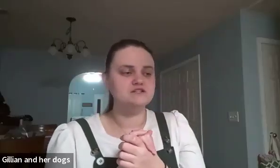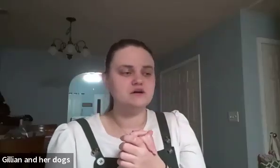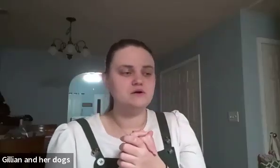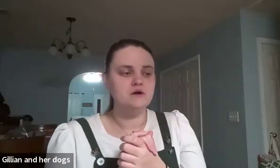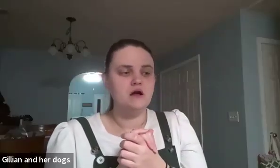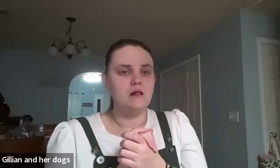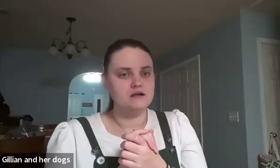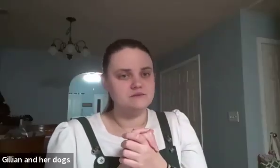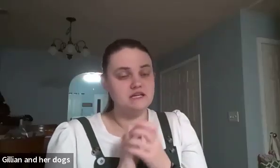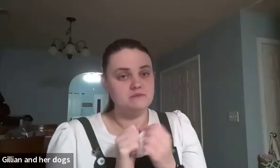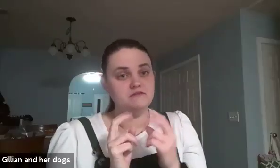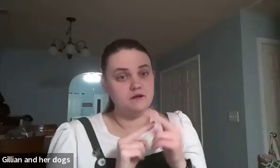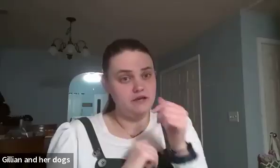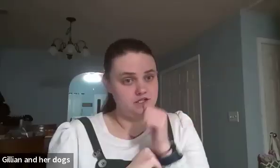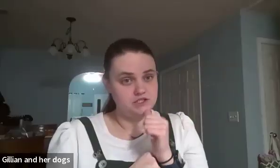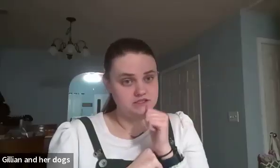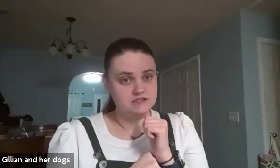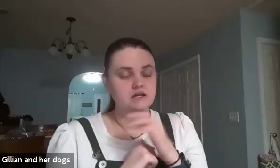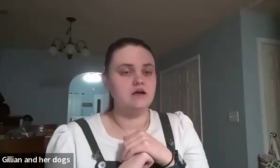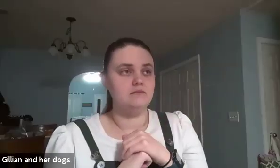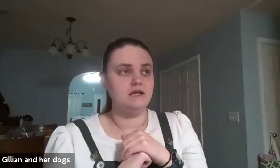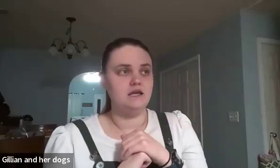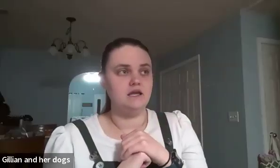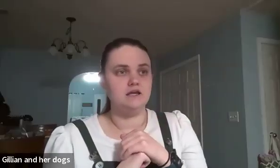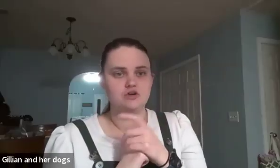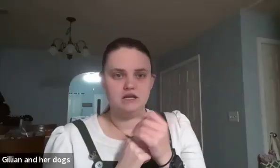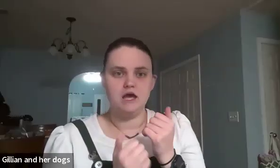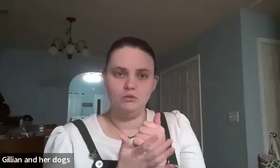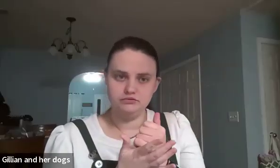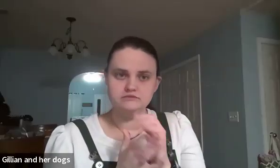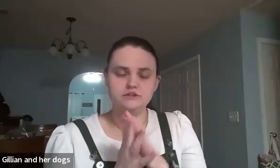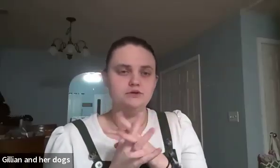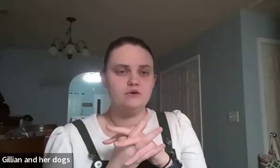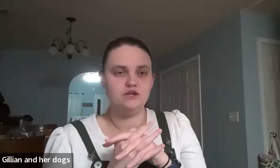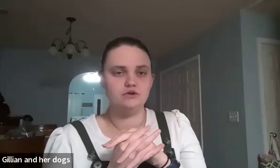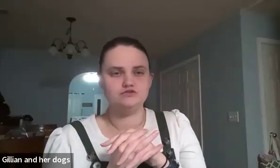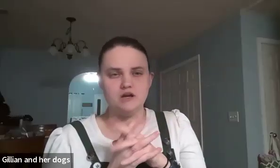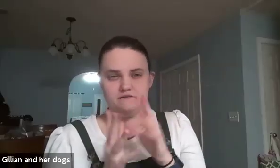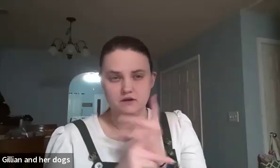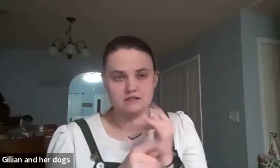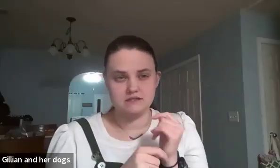And so a lot of times they can be very patient, and try to help you when you're trying to figure out a